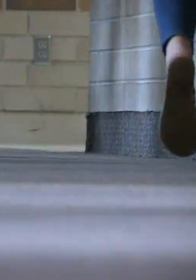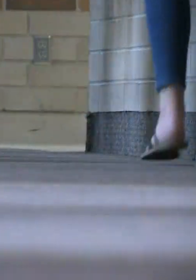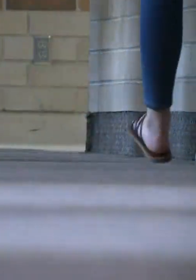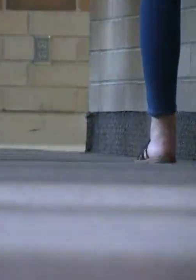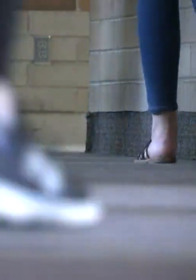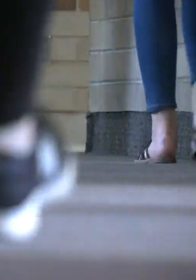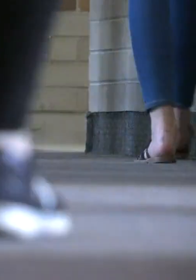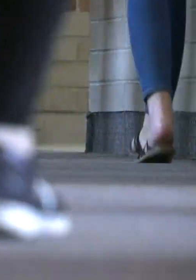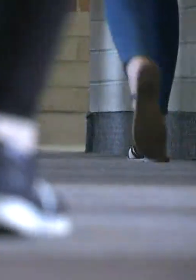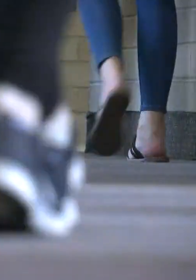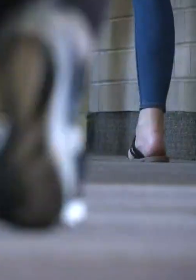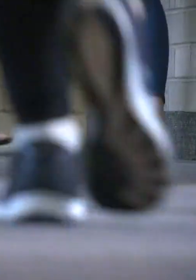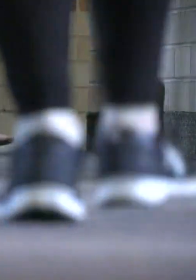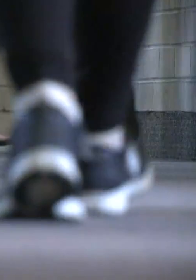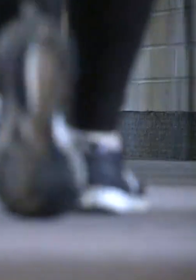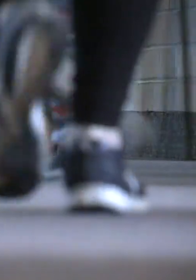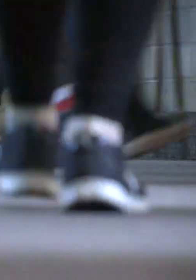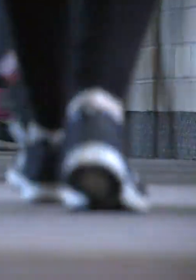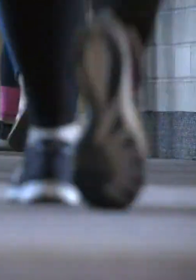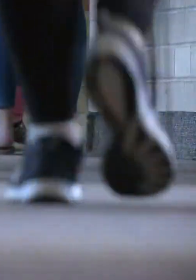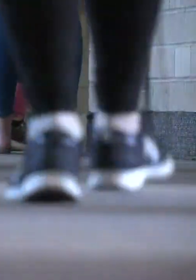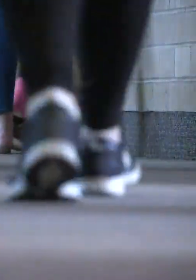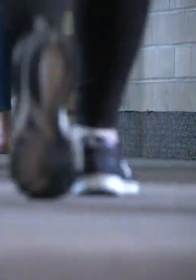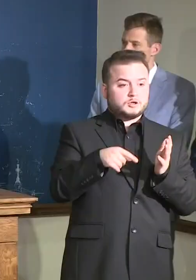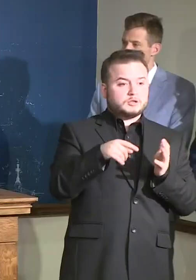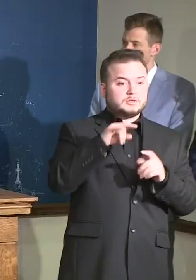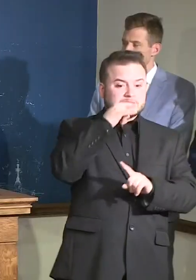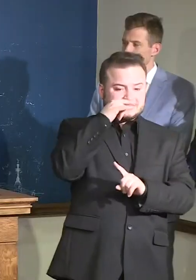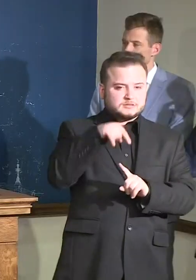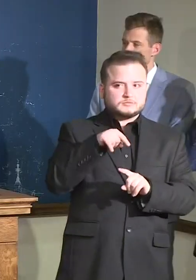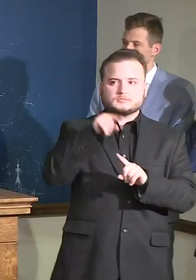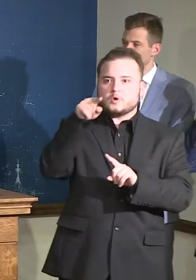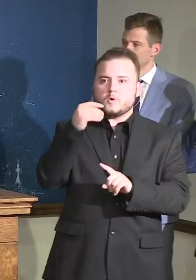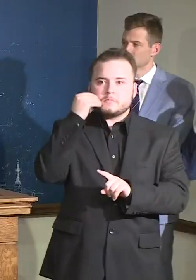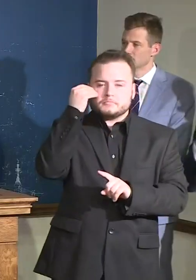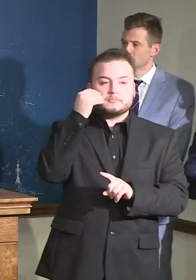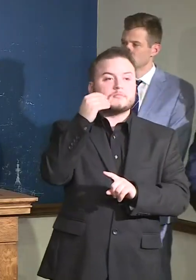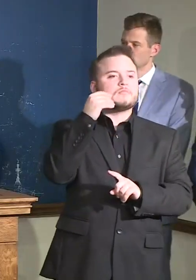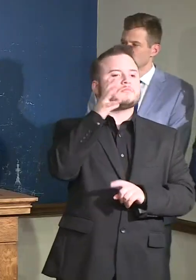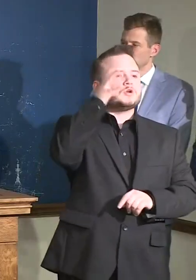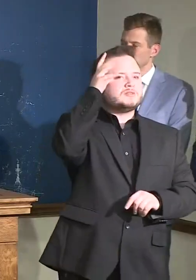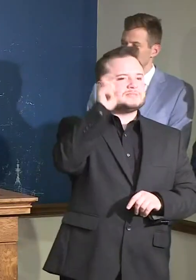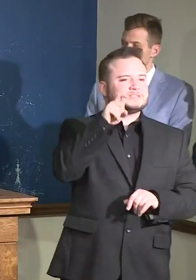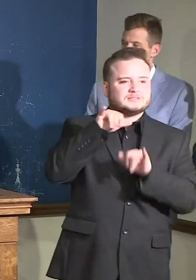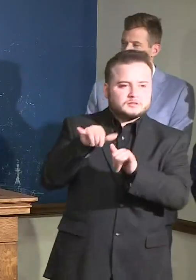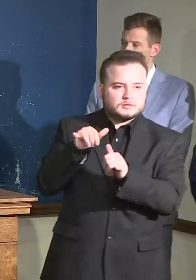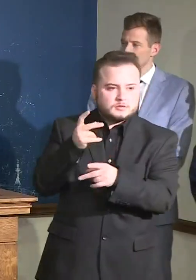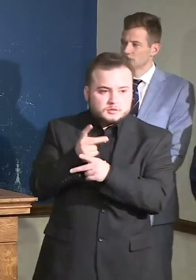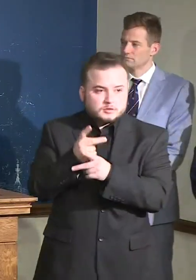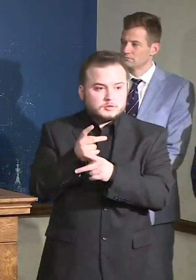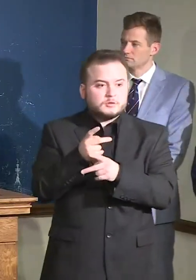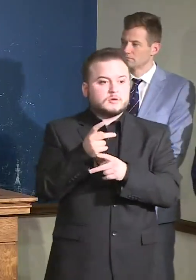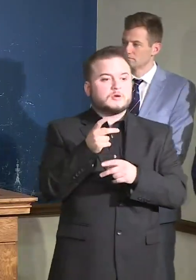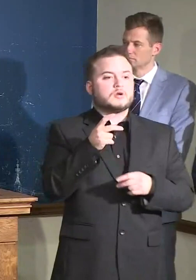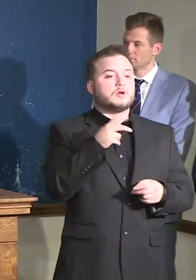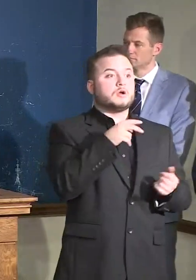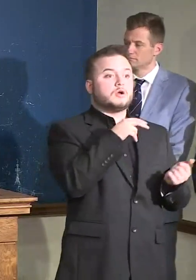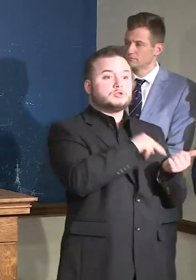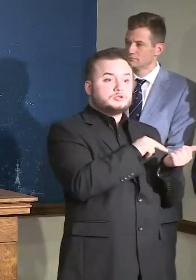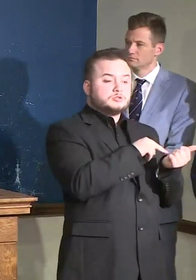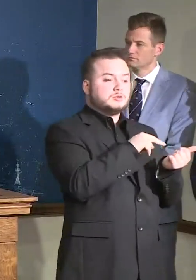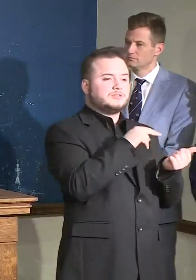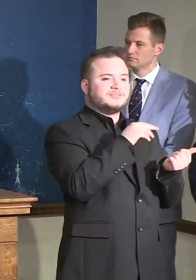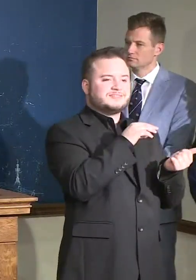throughout the community when they go home, being cared for by parents, 35% of the nursing staff in this nation